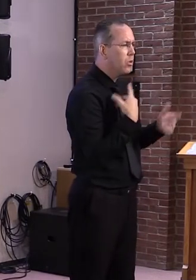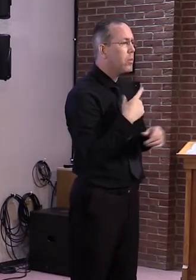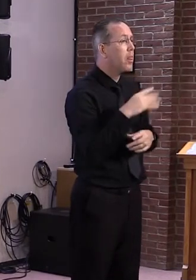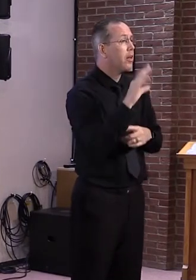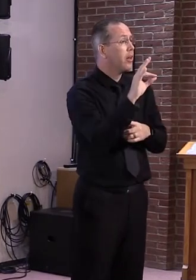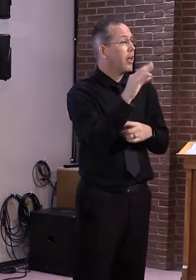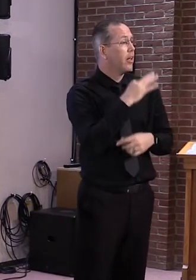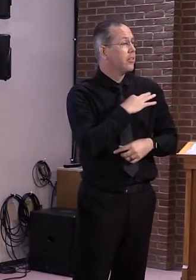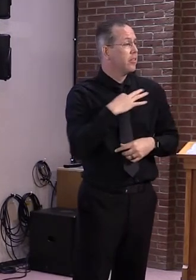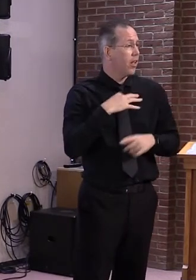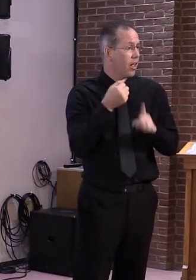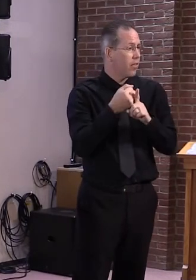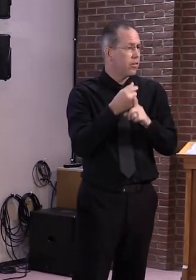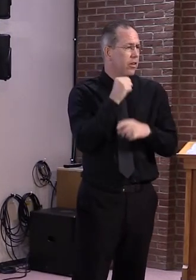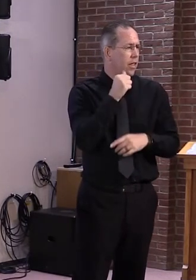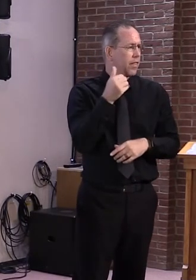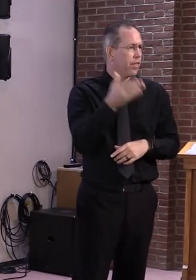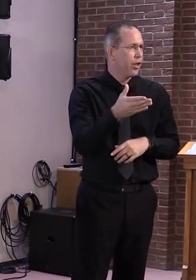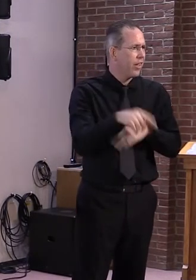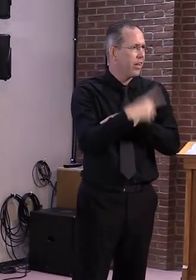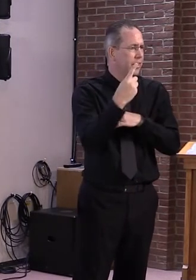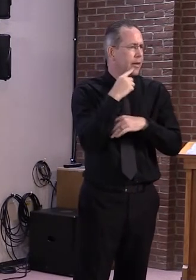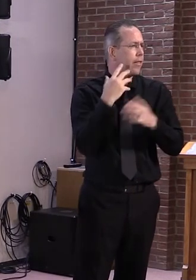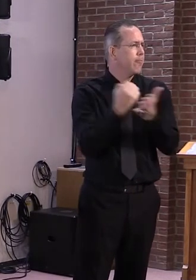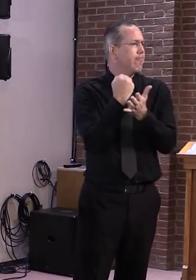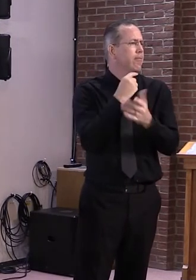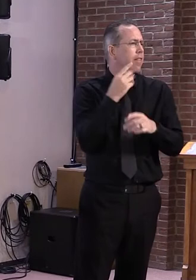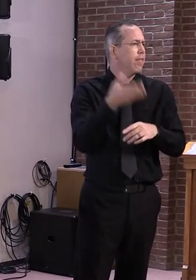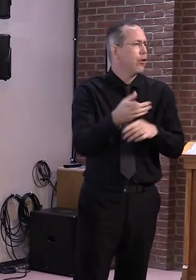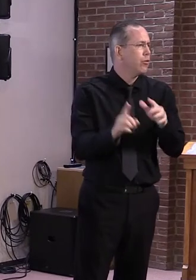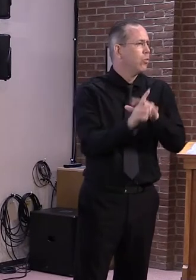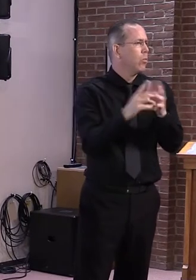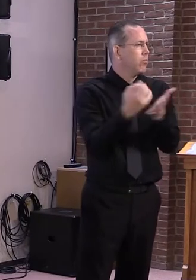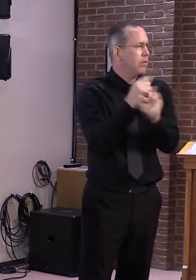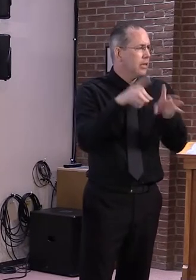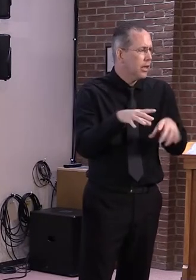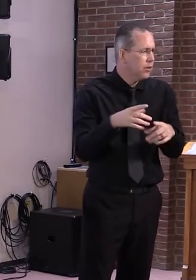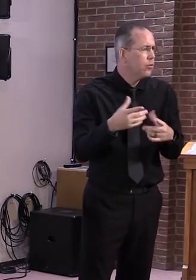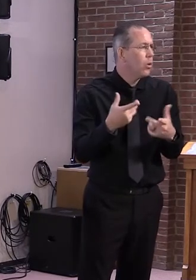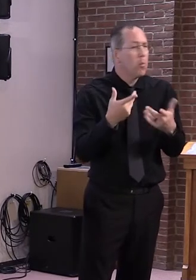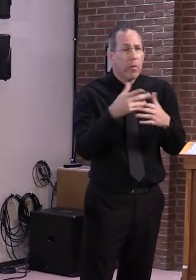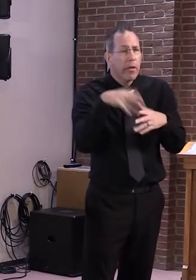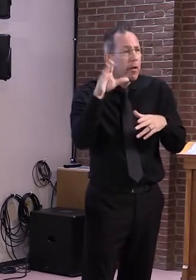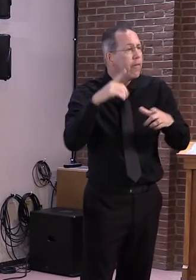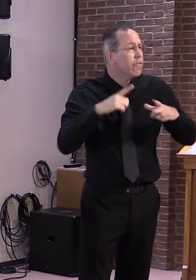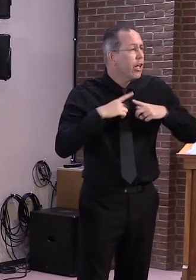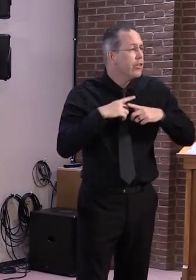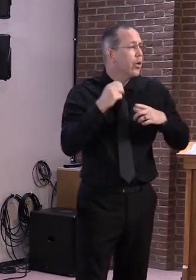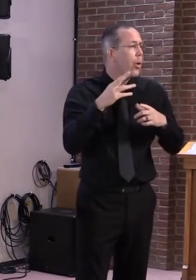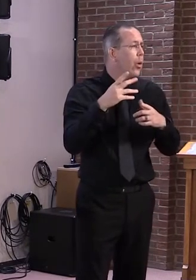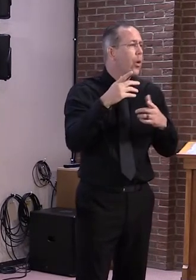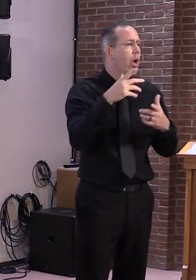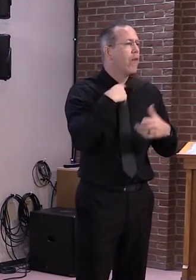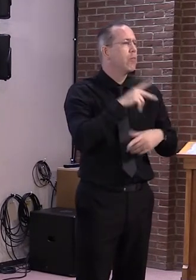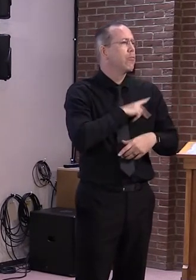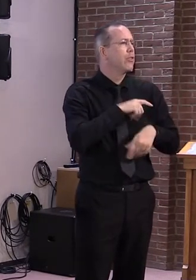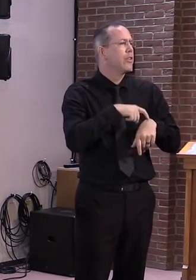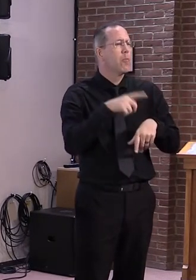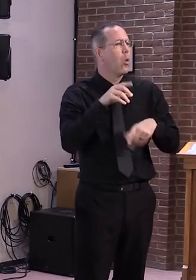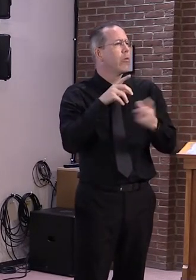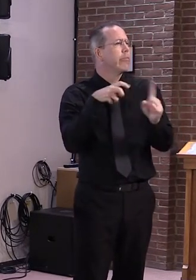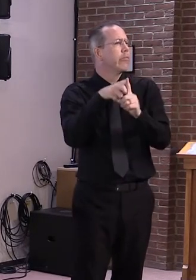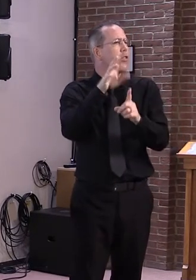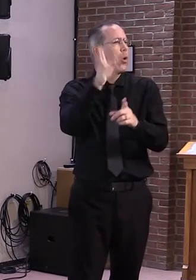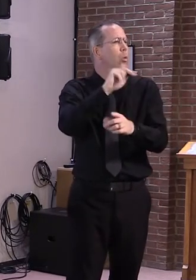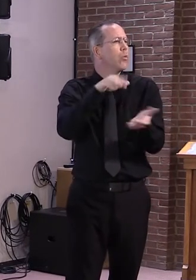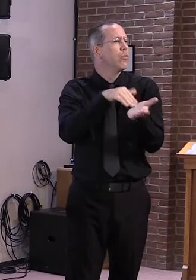to have their test done by their primary care doctor. Just so everybody knows, any staff that